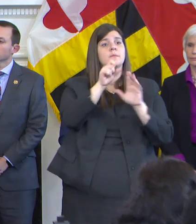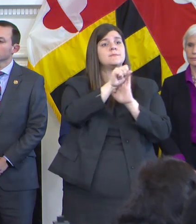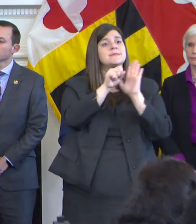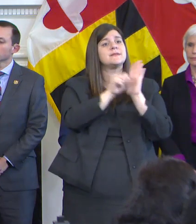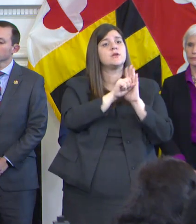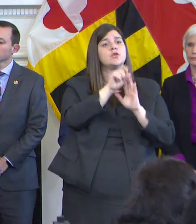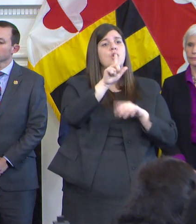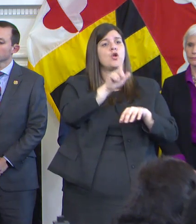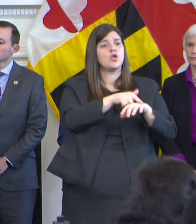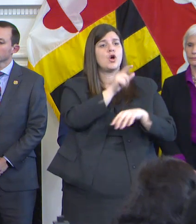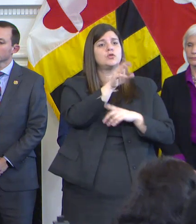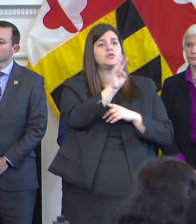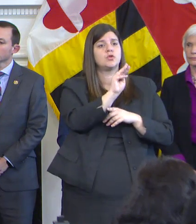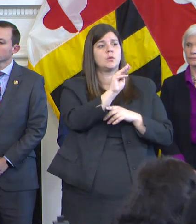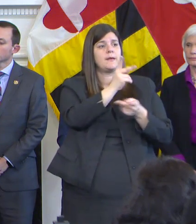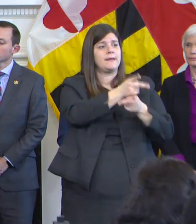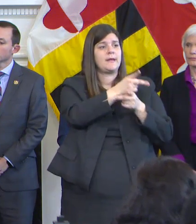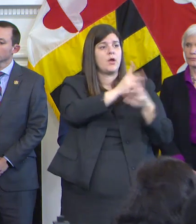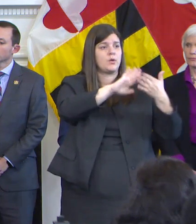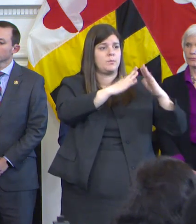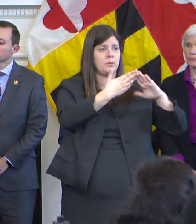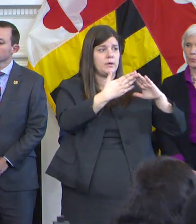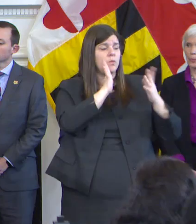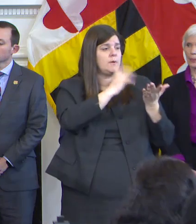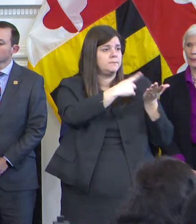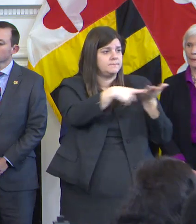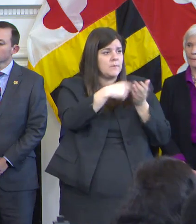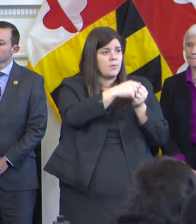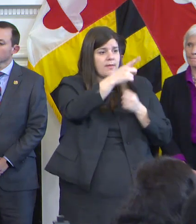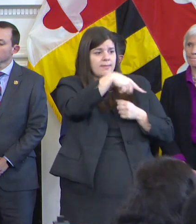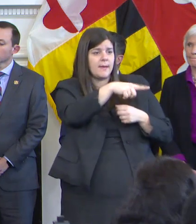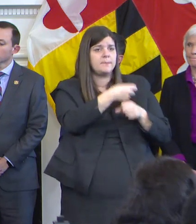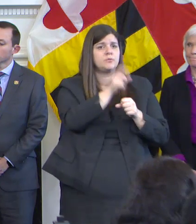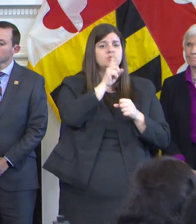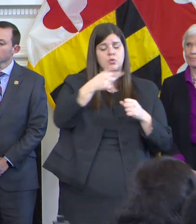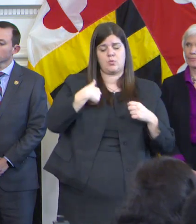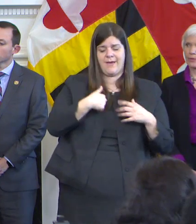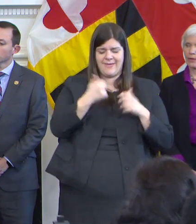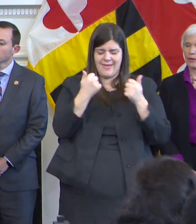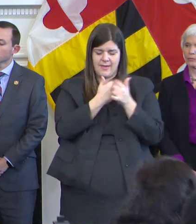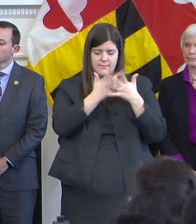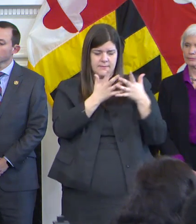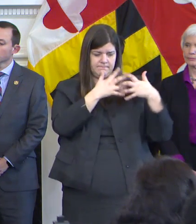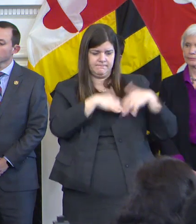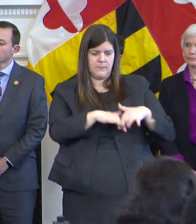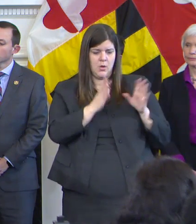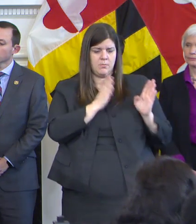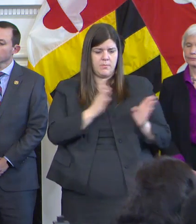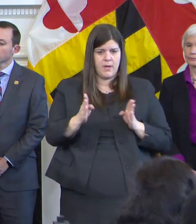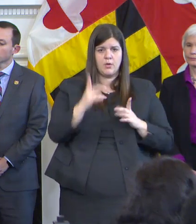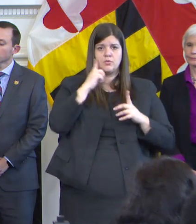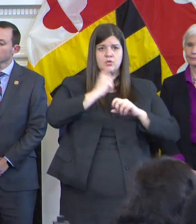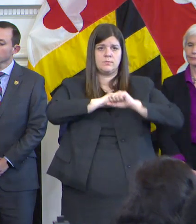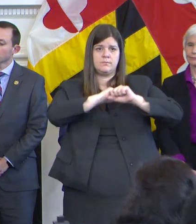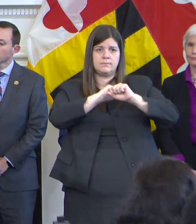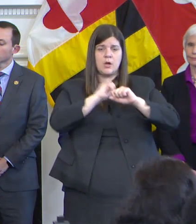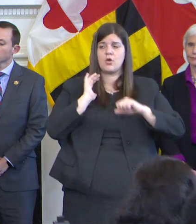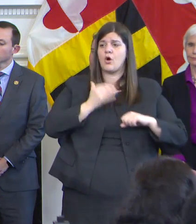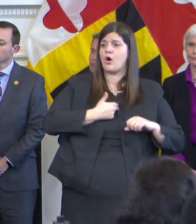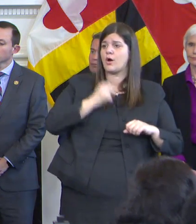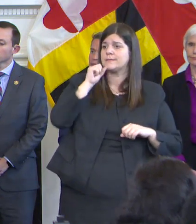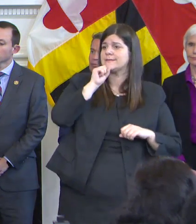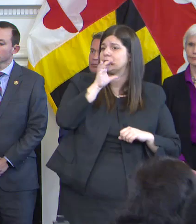sure that we are taking every precaution possible to protect Maryland seniors and retirees. I will also